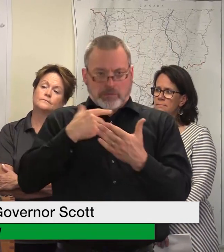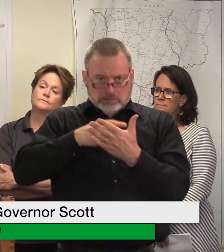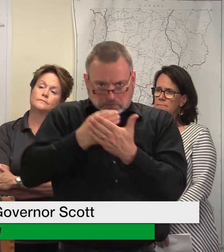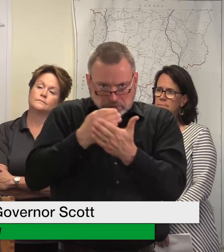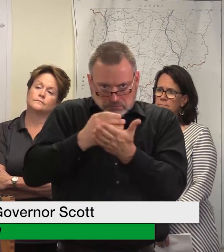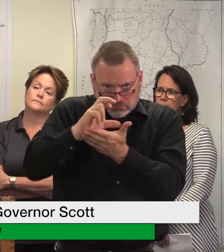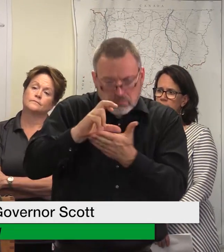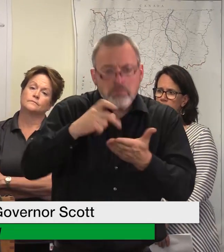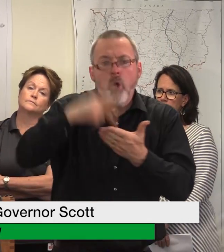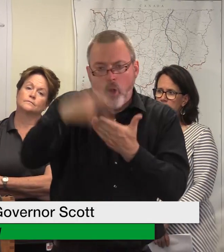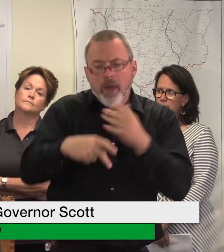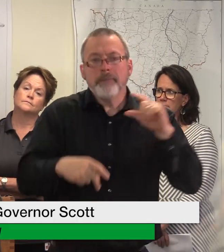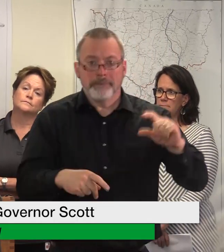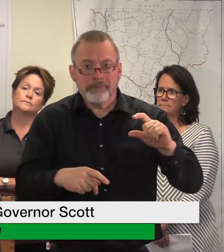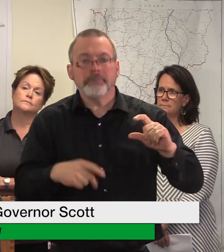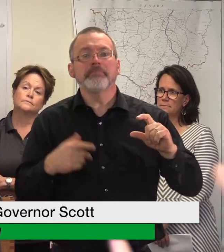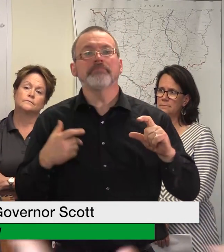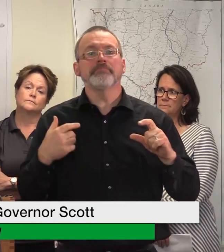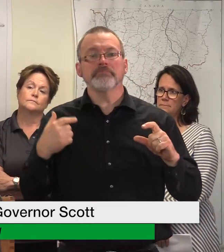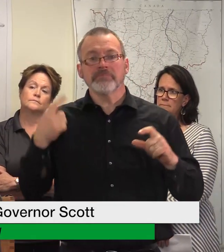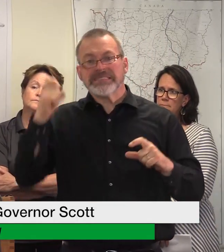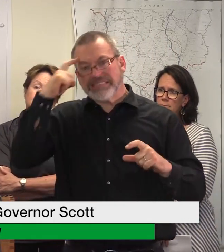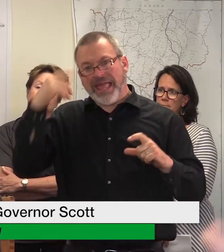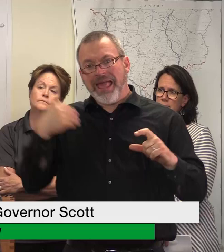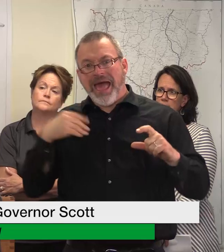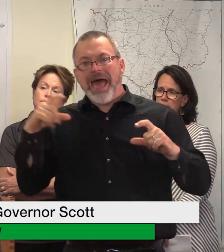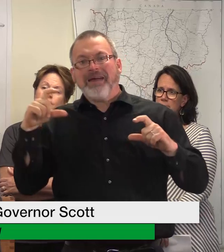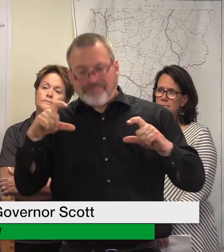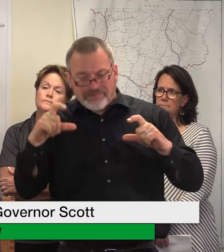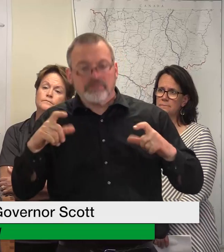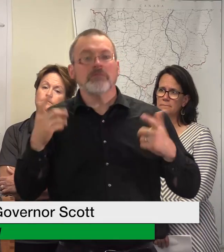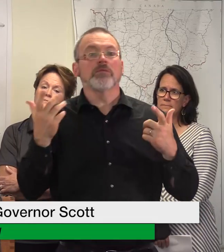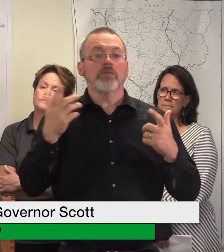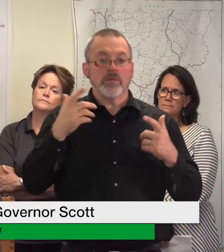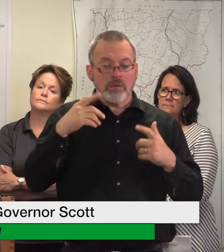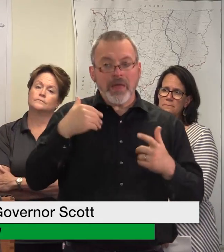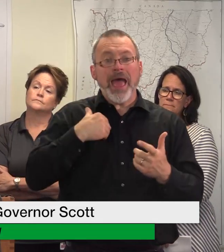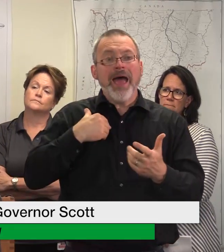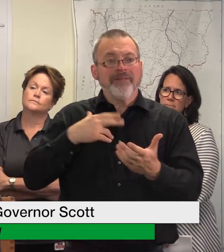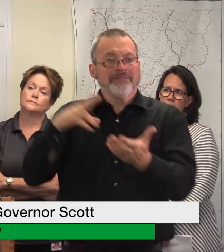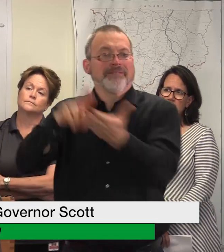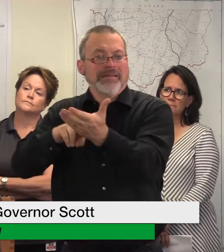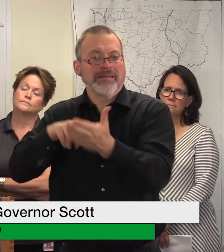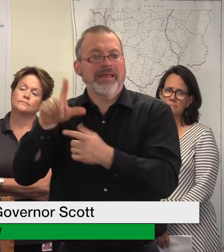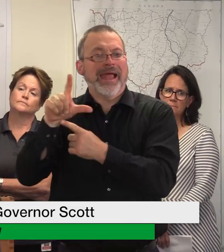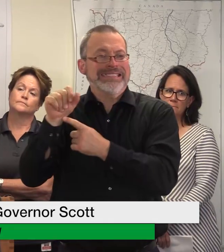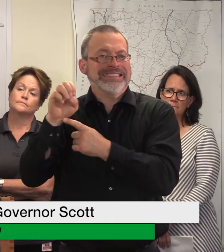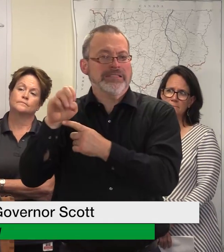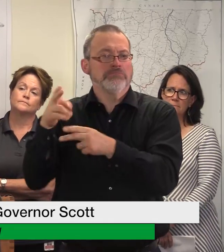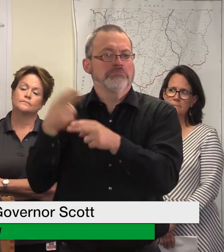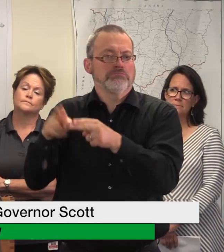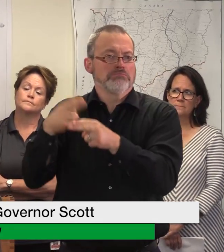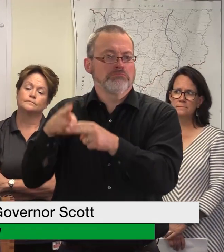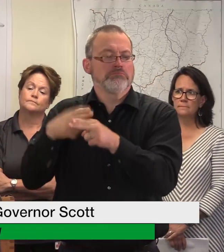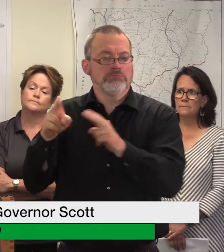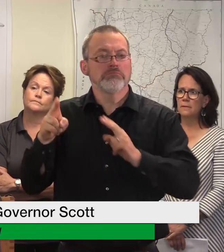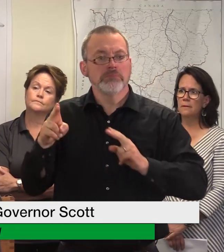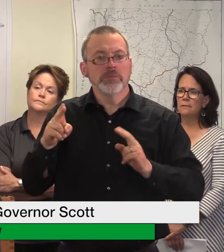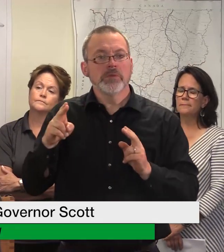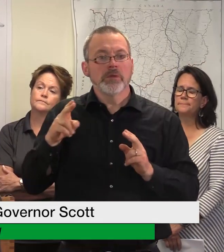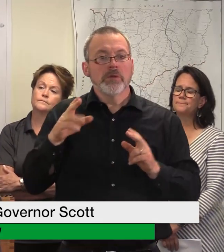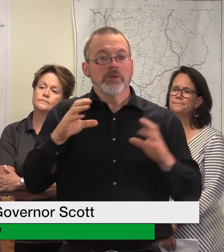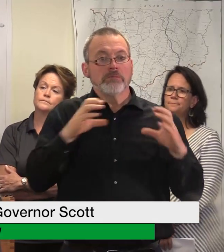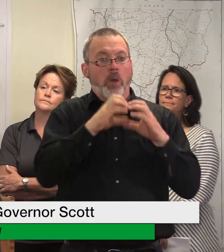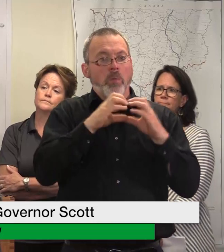have units that are available that we could lease in the interim, because we're not going to be able to, we may not be able to